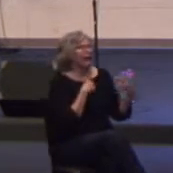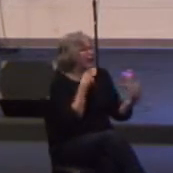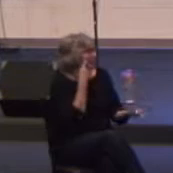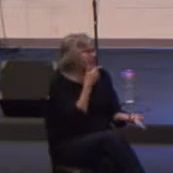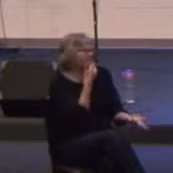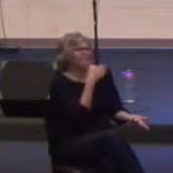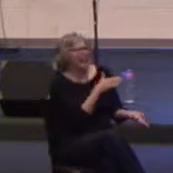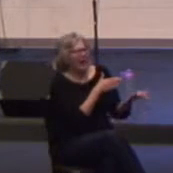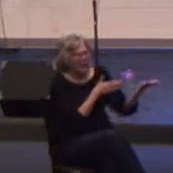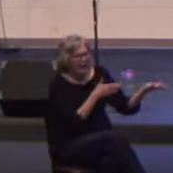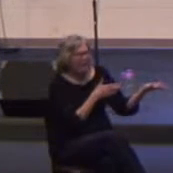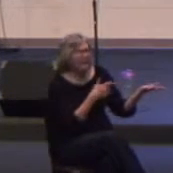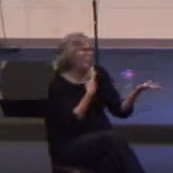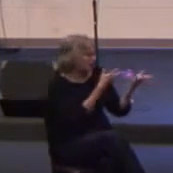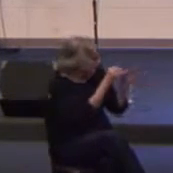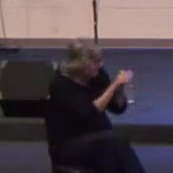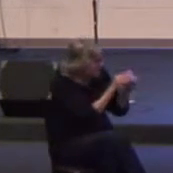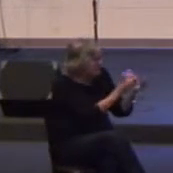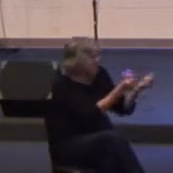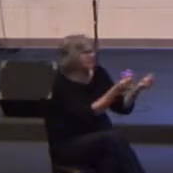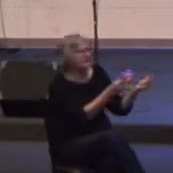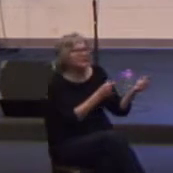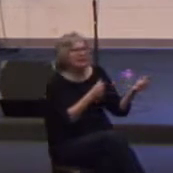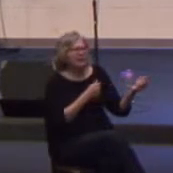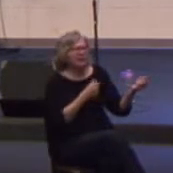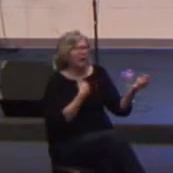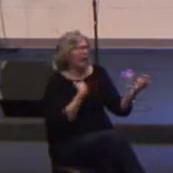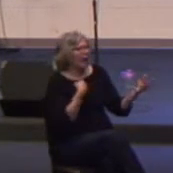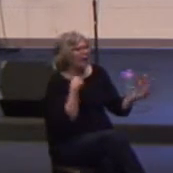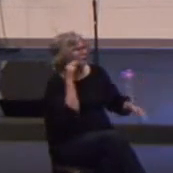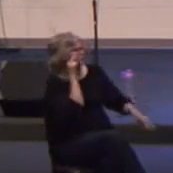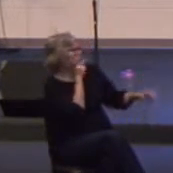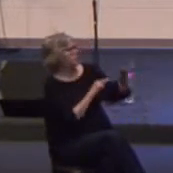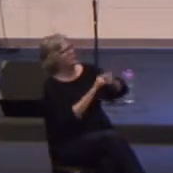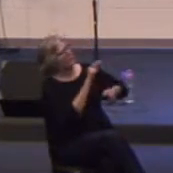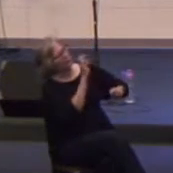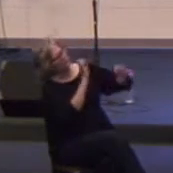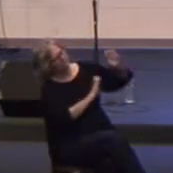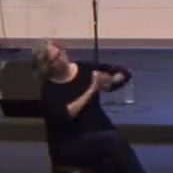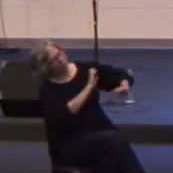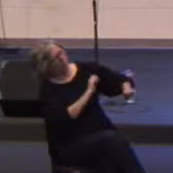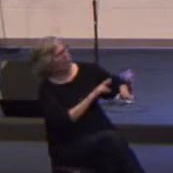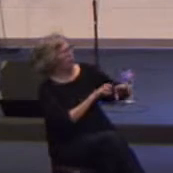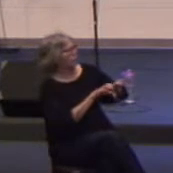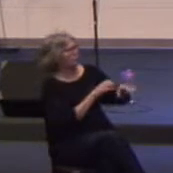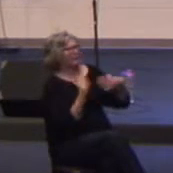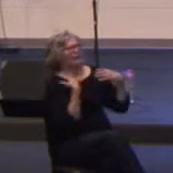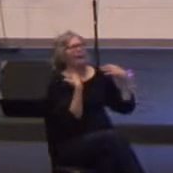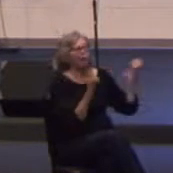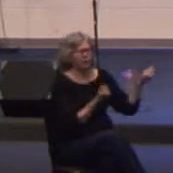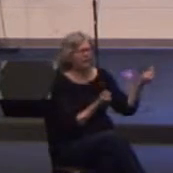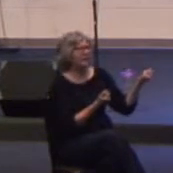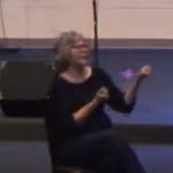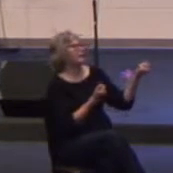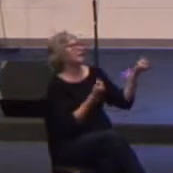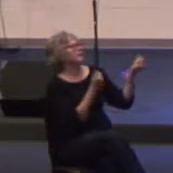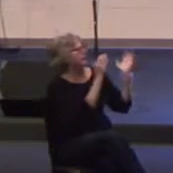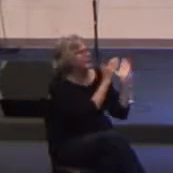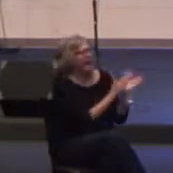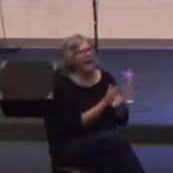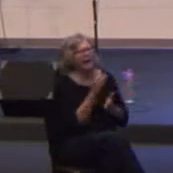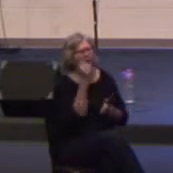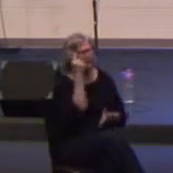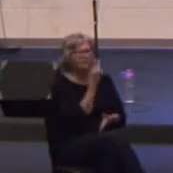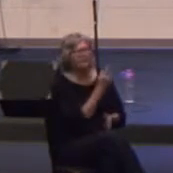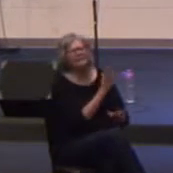think it's bad that there's a problem and I want to fix it, or I'm critiquing or evaluating or doing healthy planning for